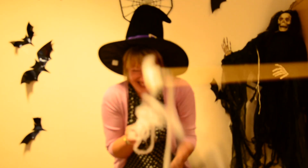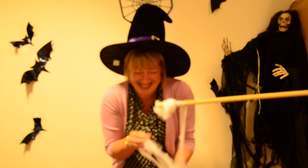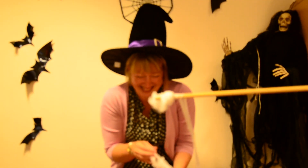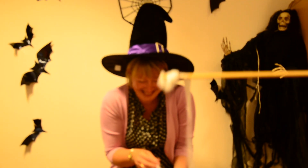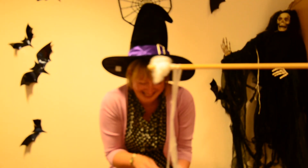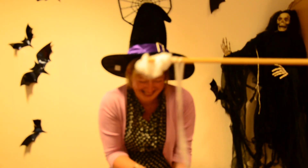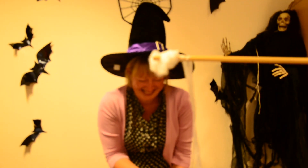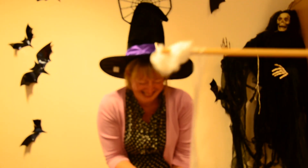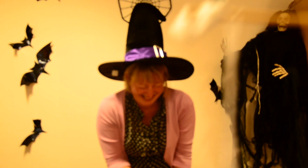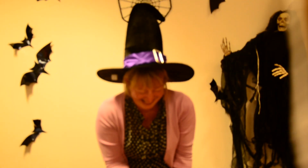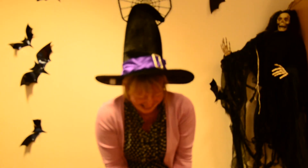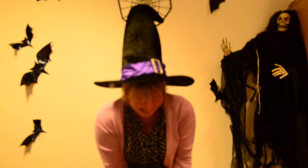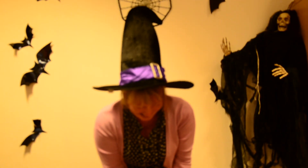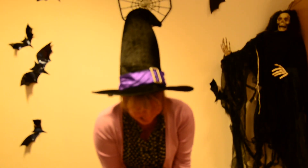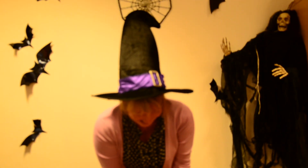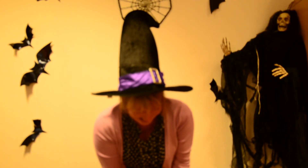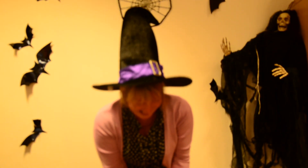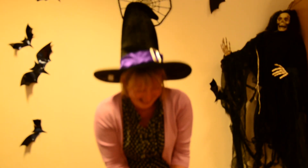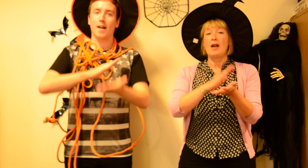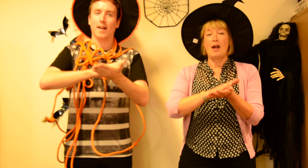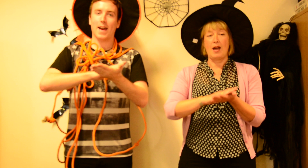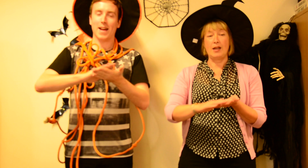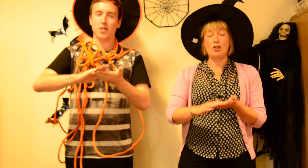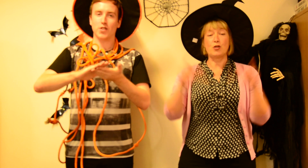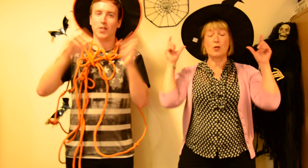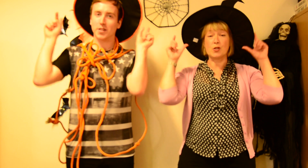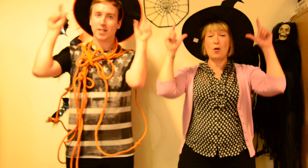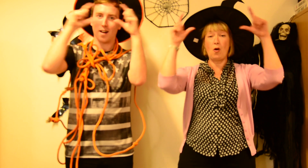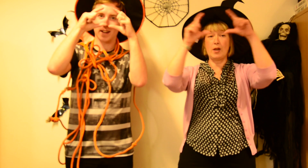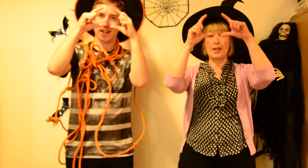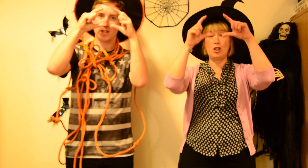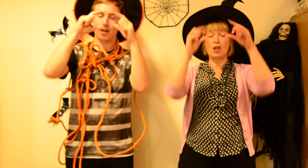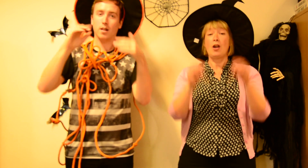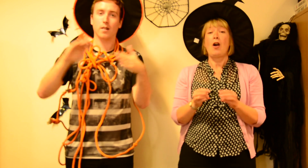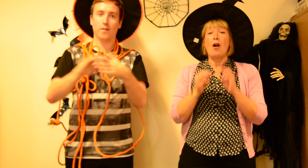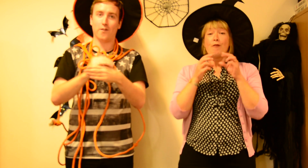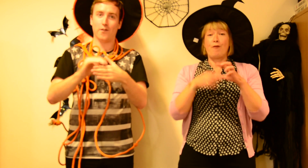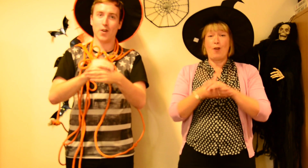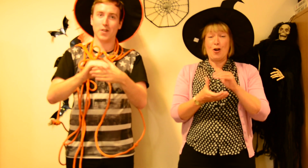I don't know how to carry on. I can't not laugh. Henshaws College fun